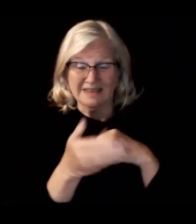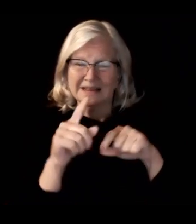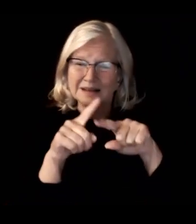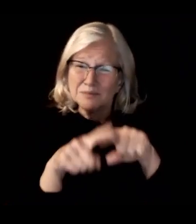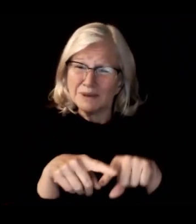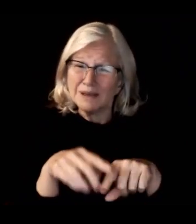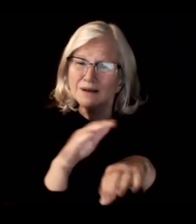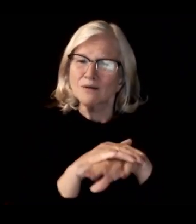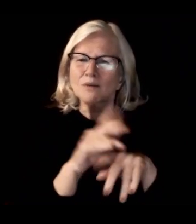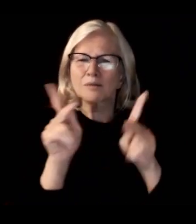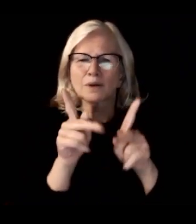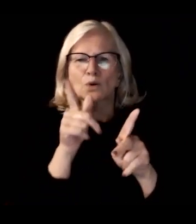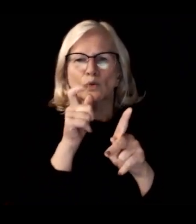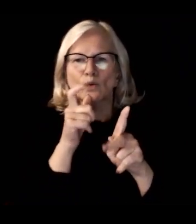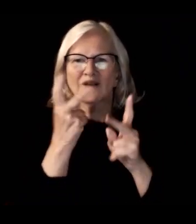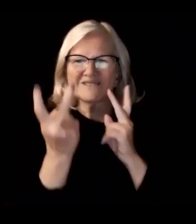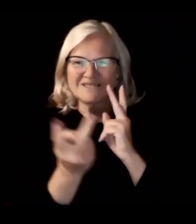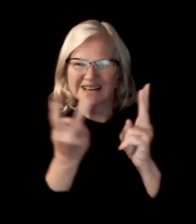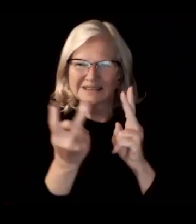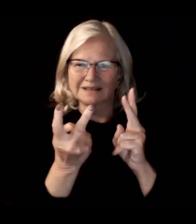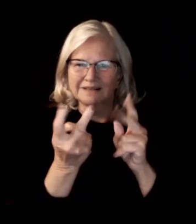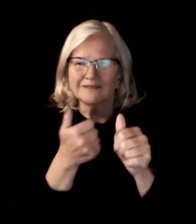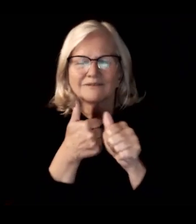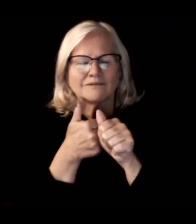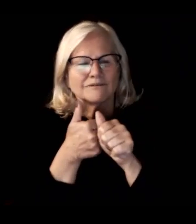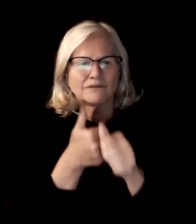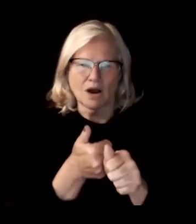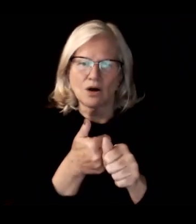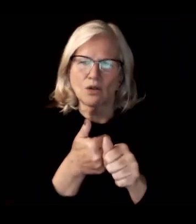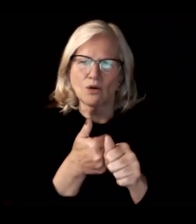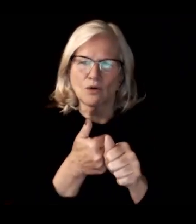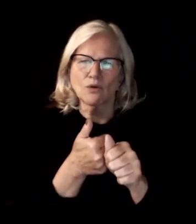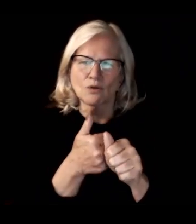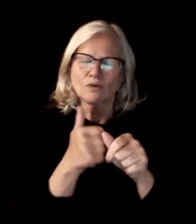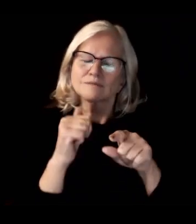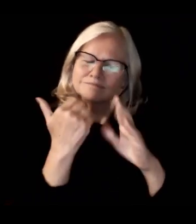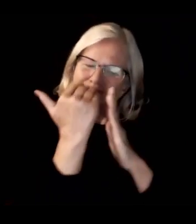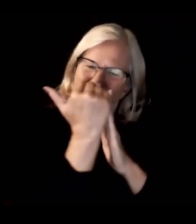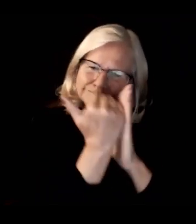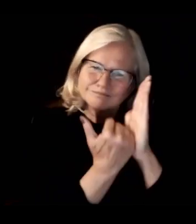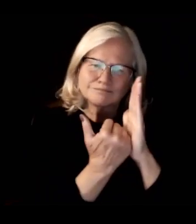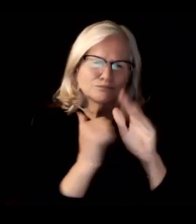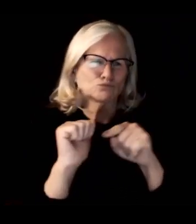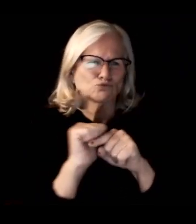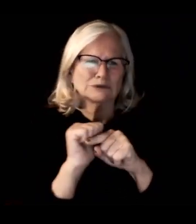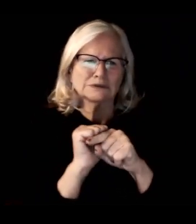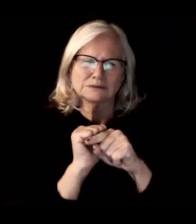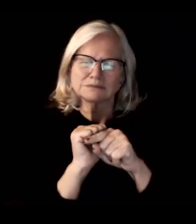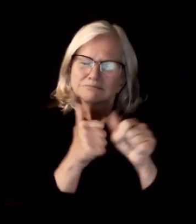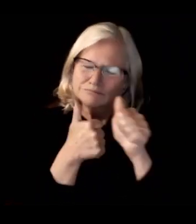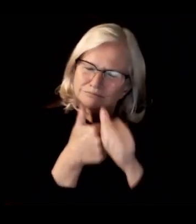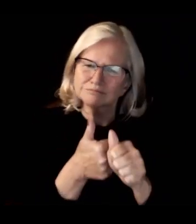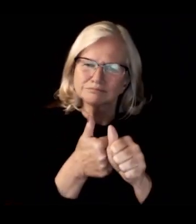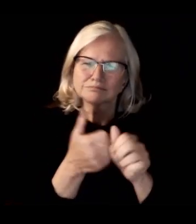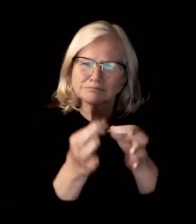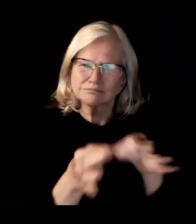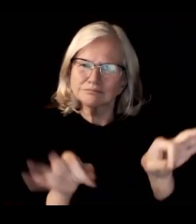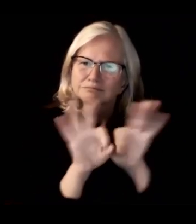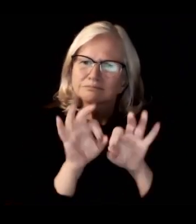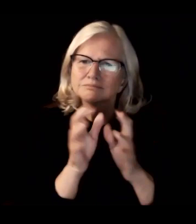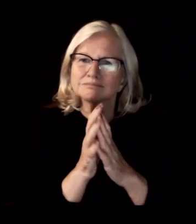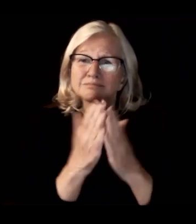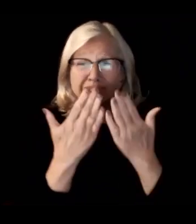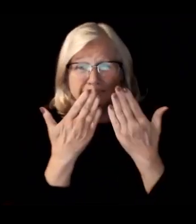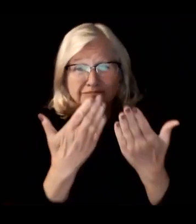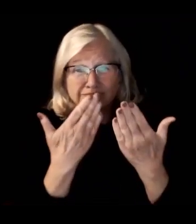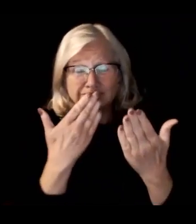you to the facilities who have been implementing this program and who have worked really hard to follow the screening procedures, the personal